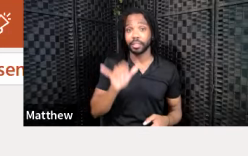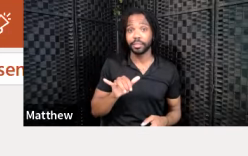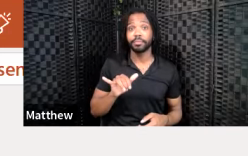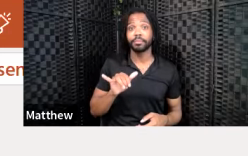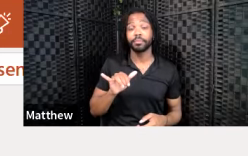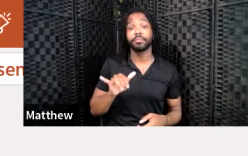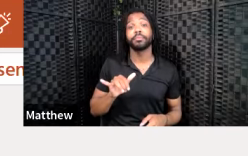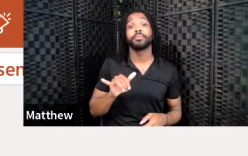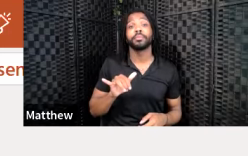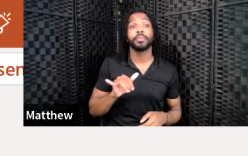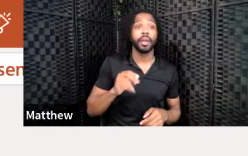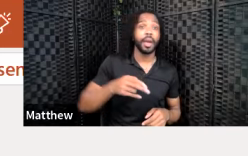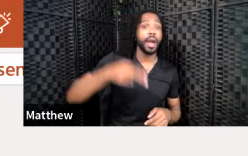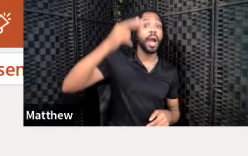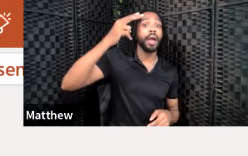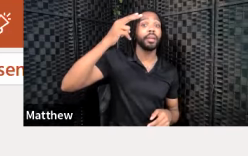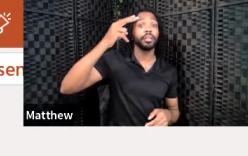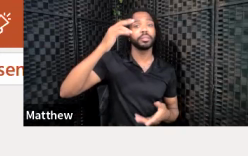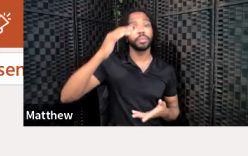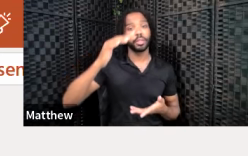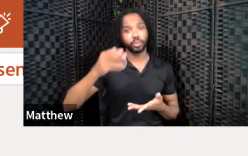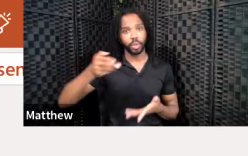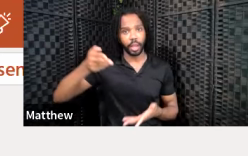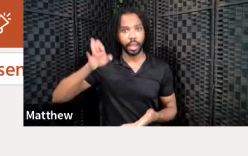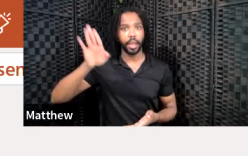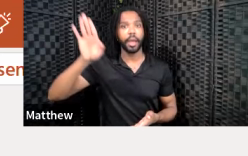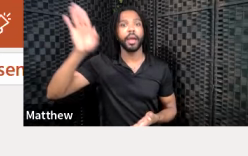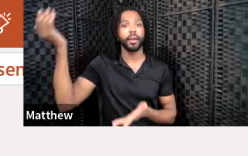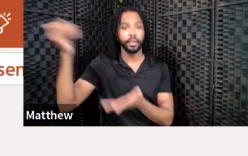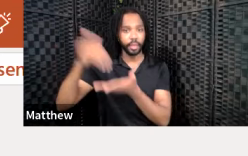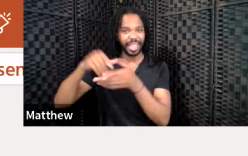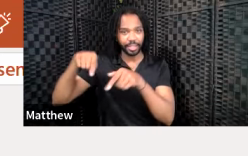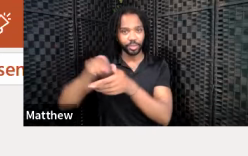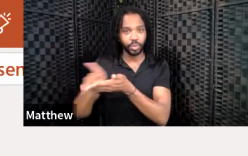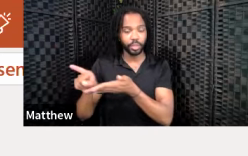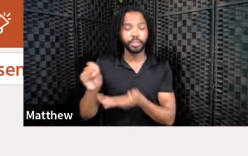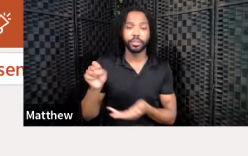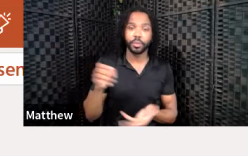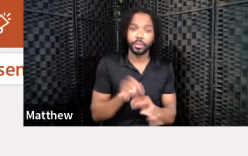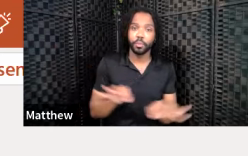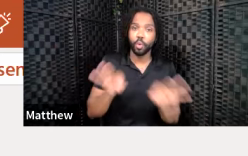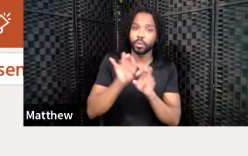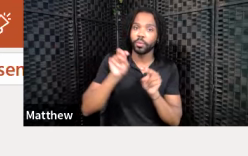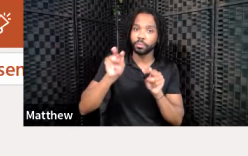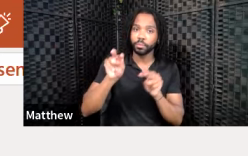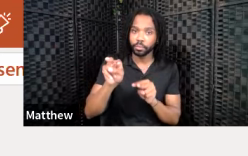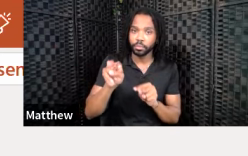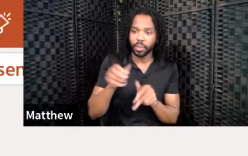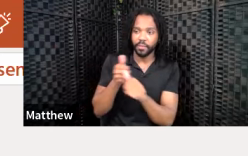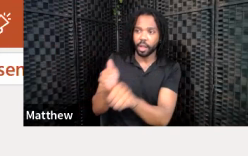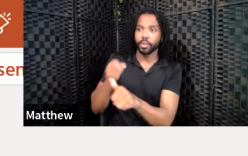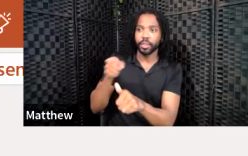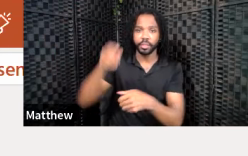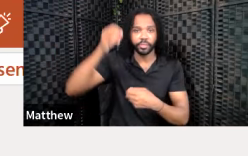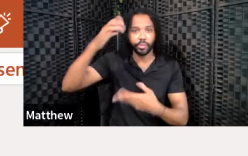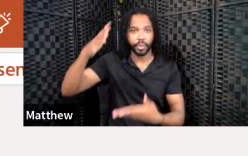to substantial and back up to high again this week. So please, follow that and follow the guidance that continues to be